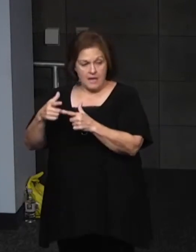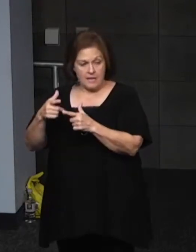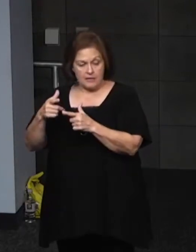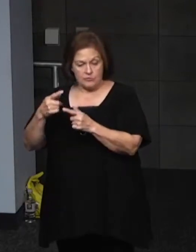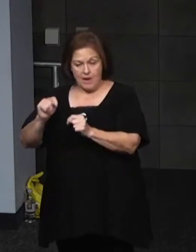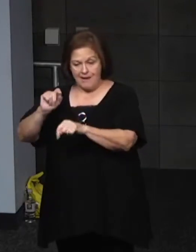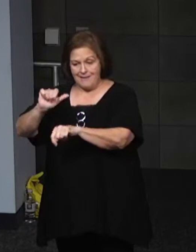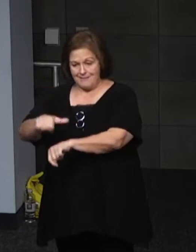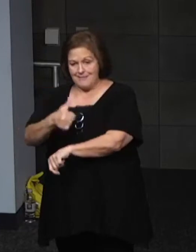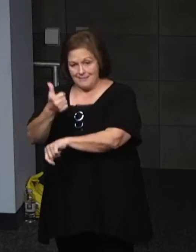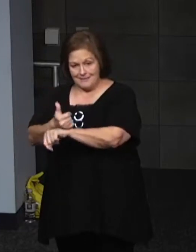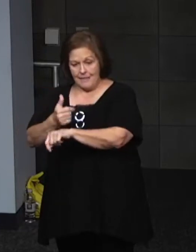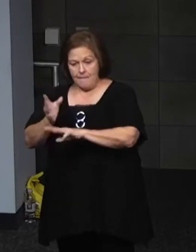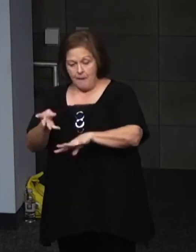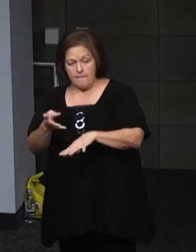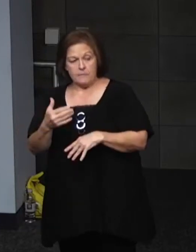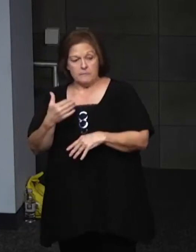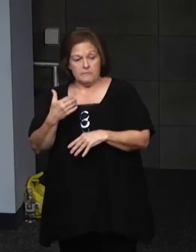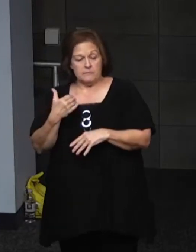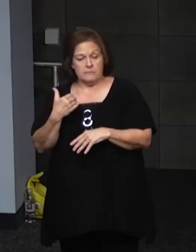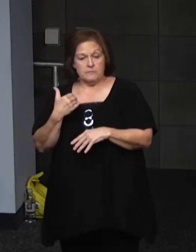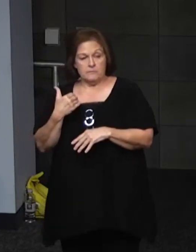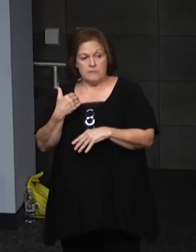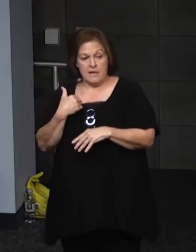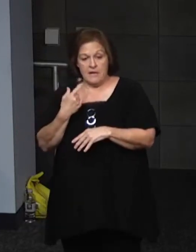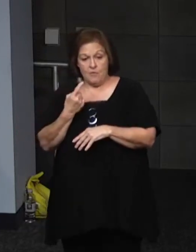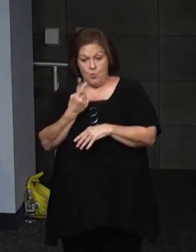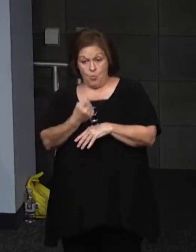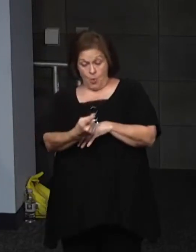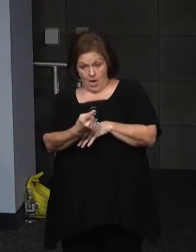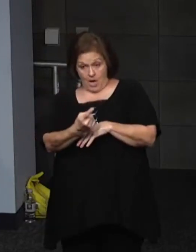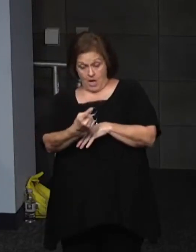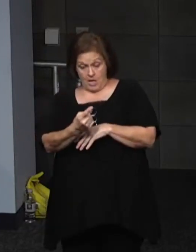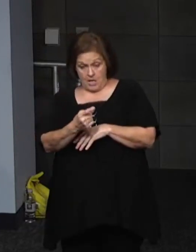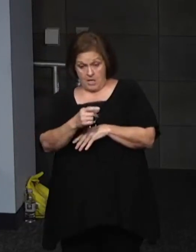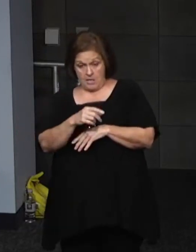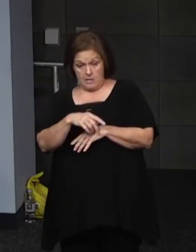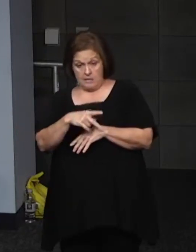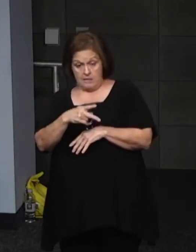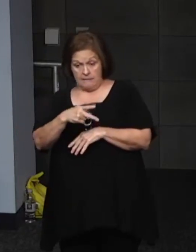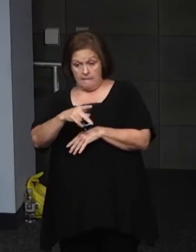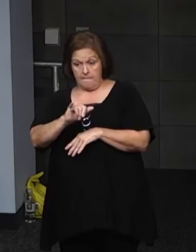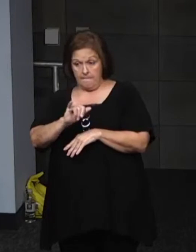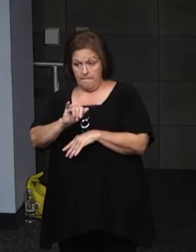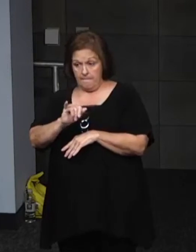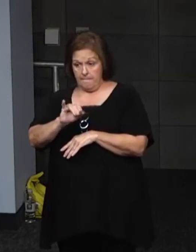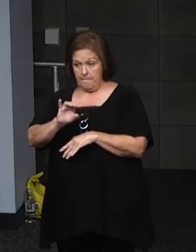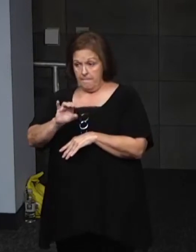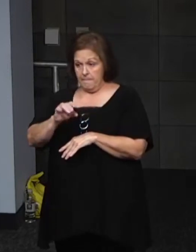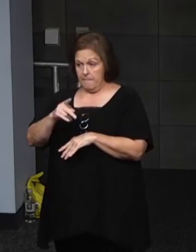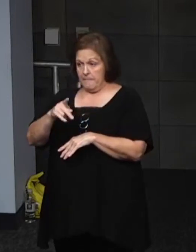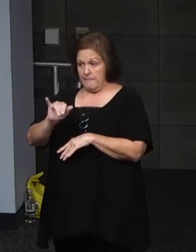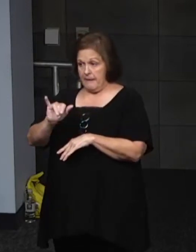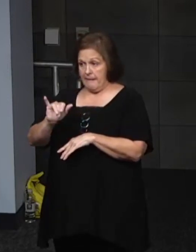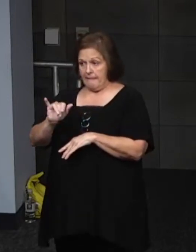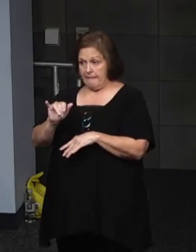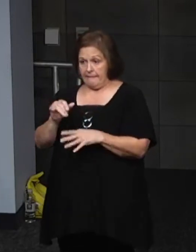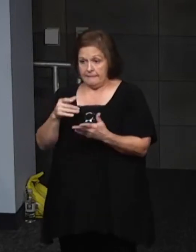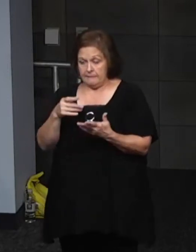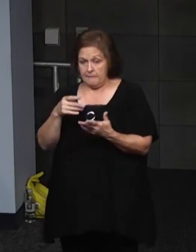to set those up. We also have one permanent pump station there. The Paye pump station is on Barataria. We were